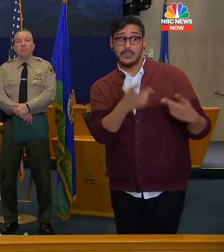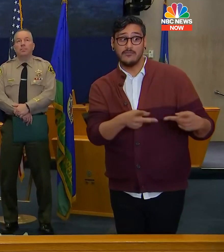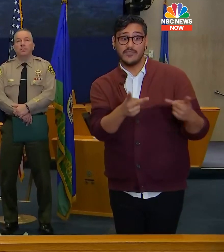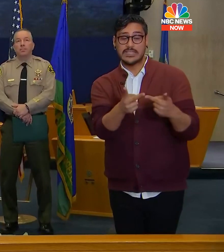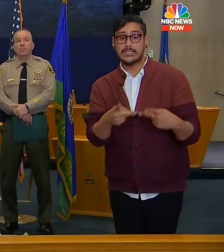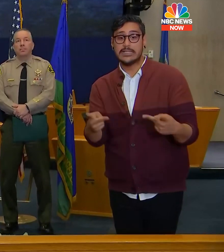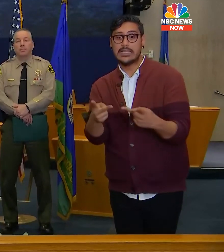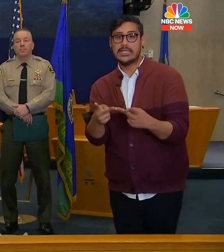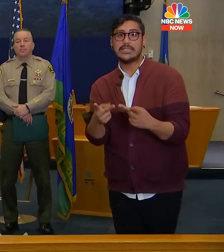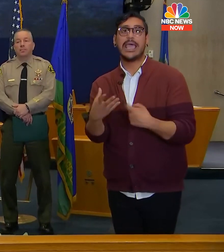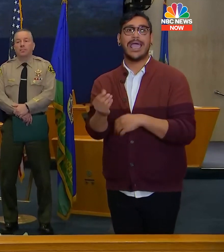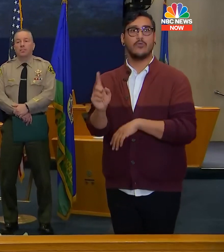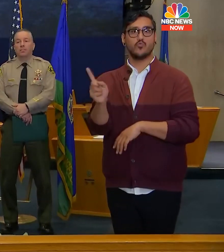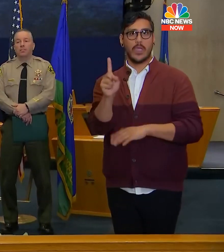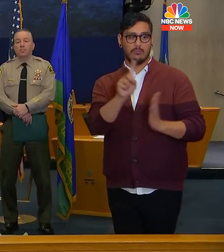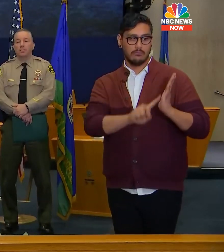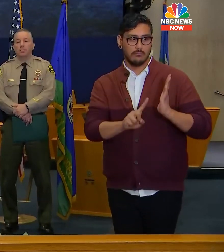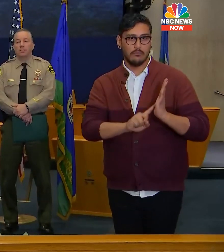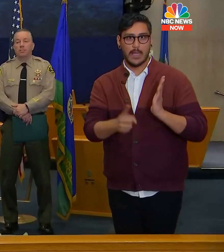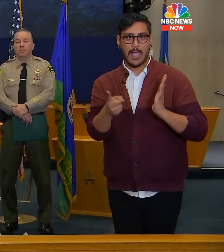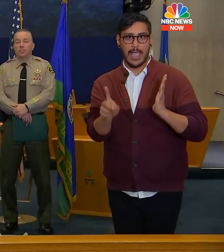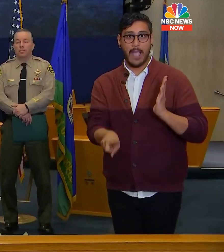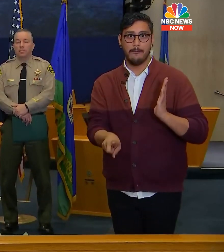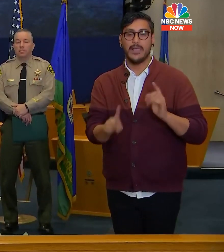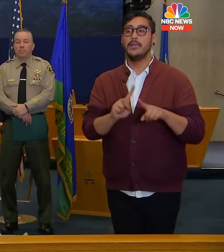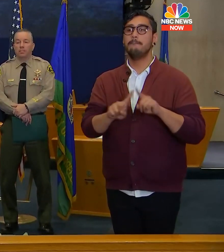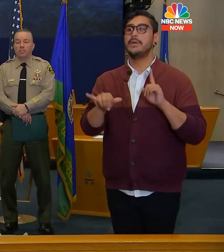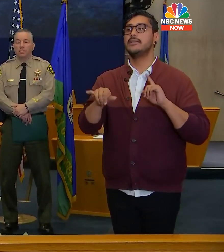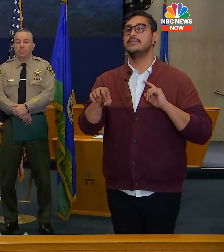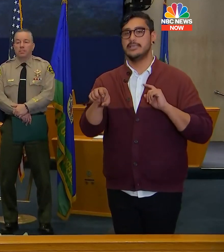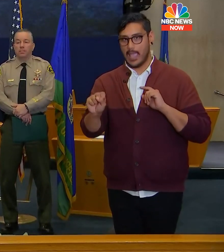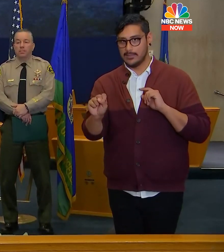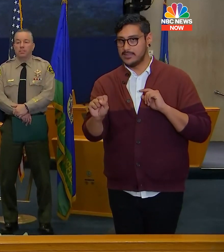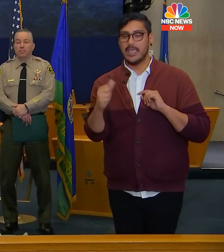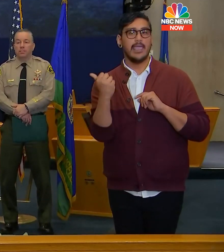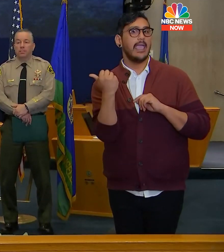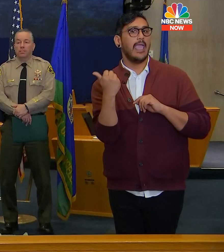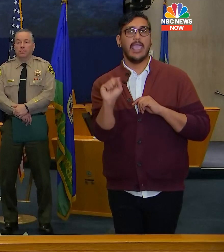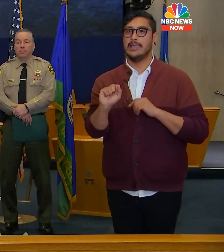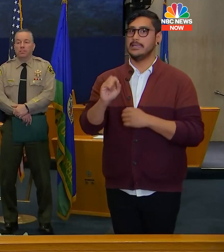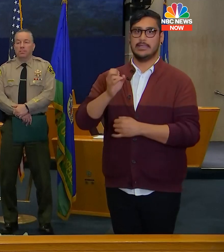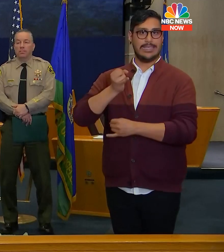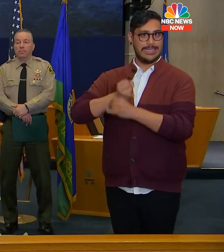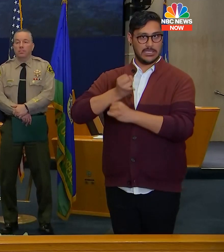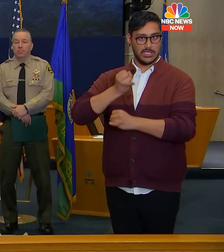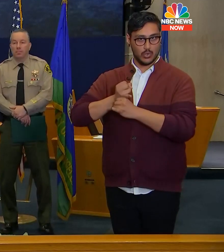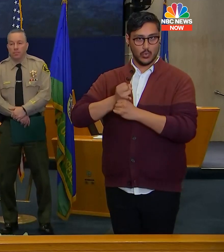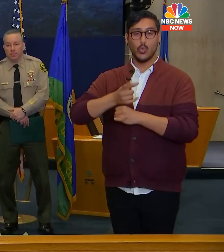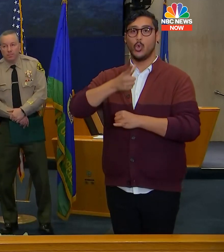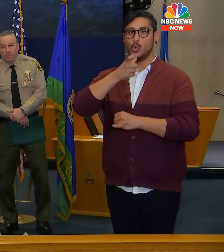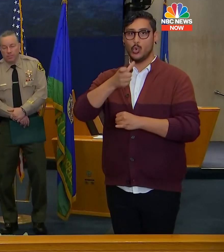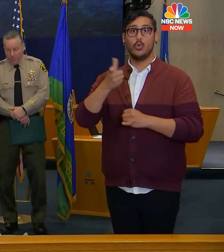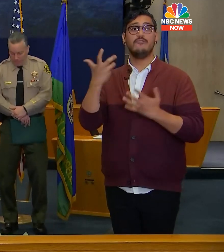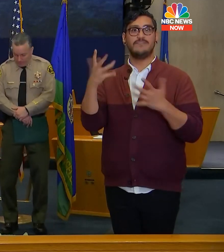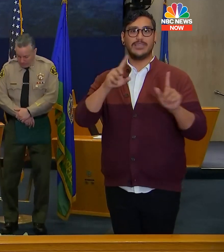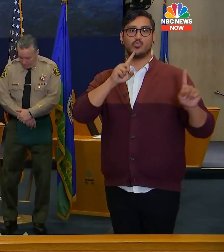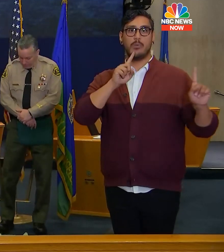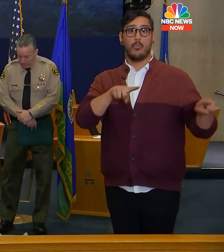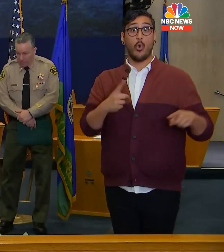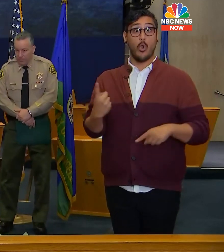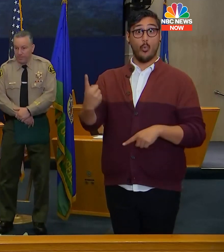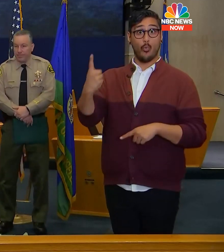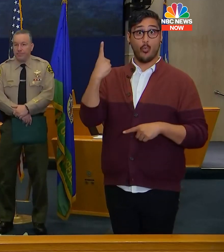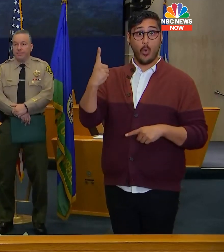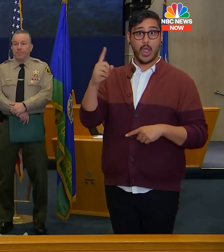are happening. But yes, any institutional setting that reports one case